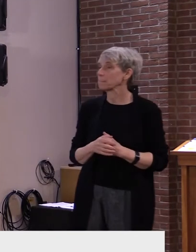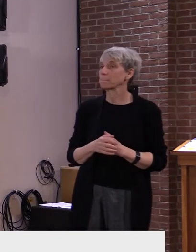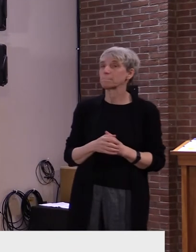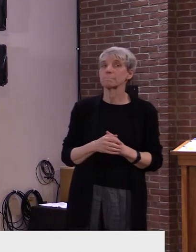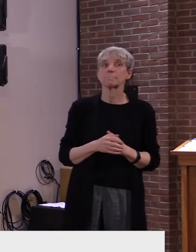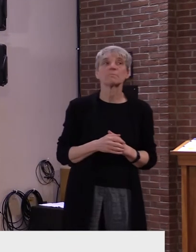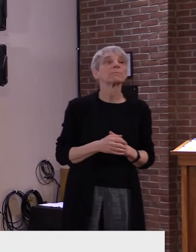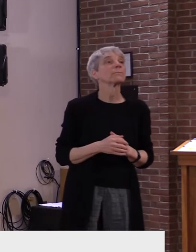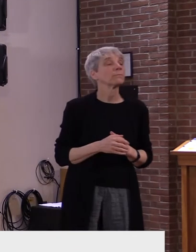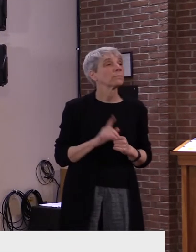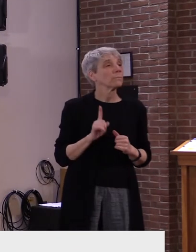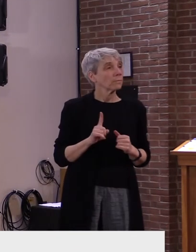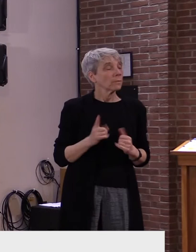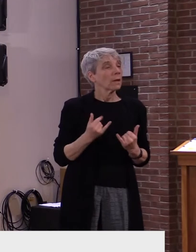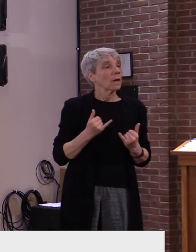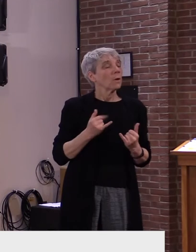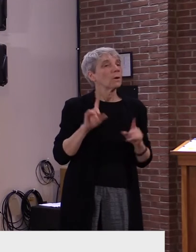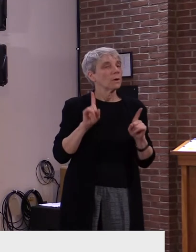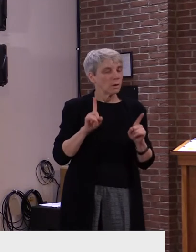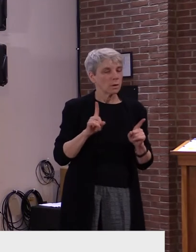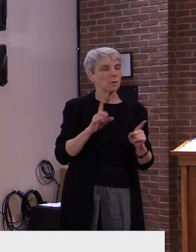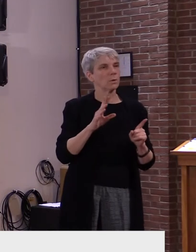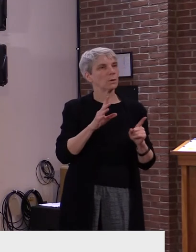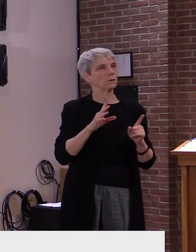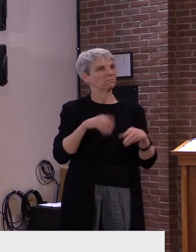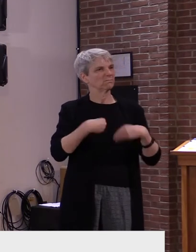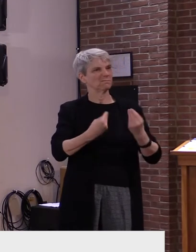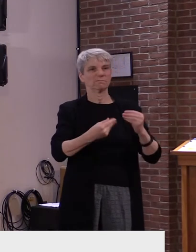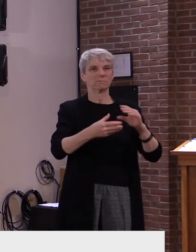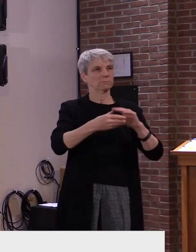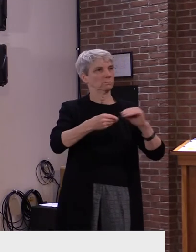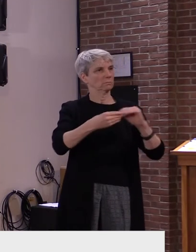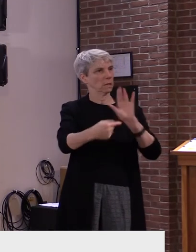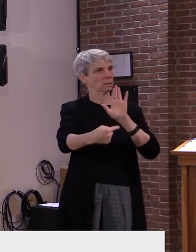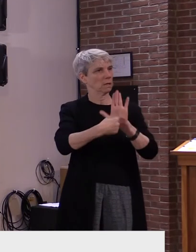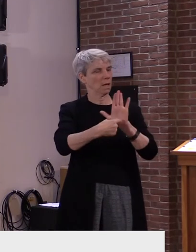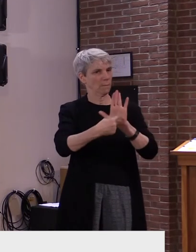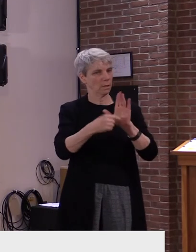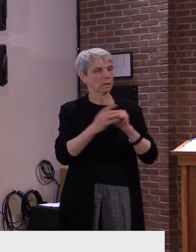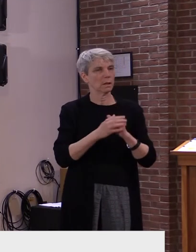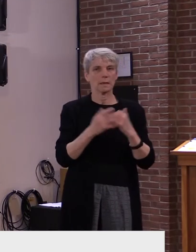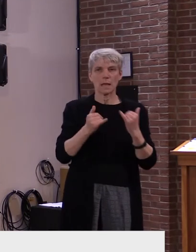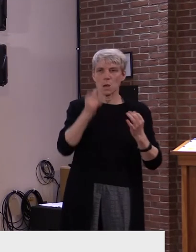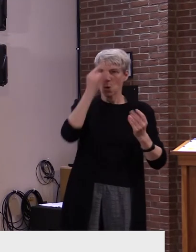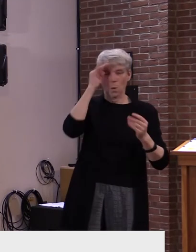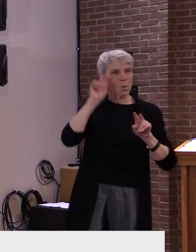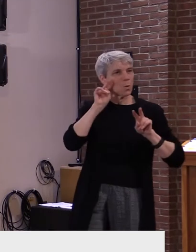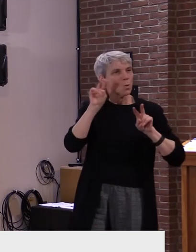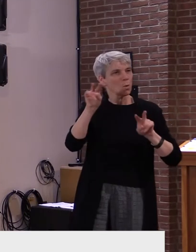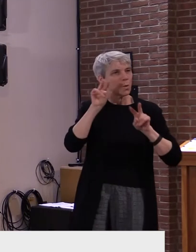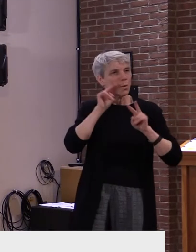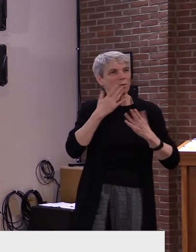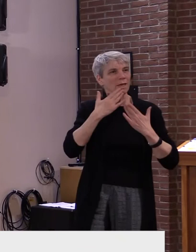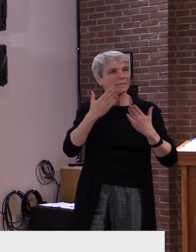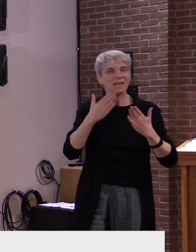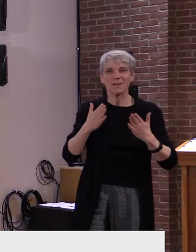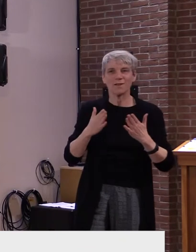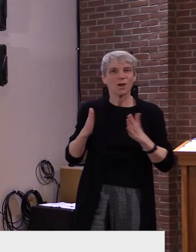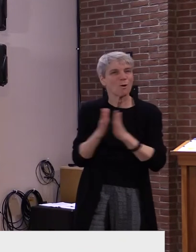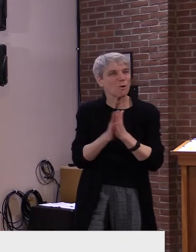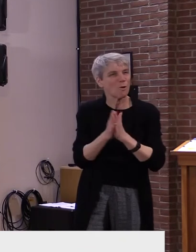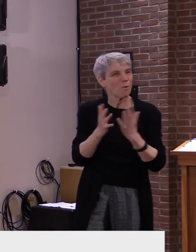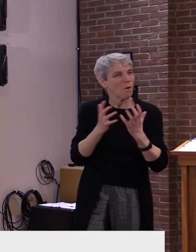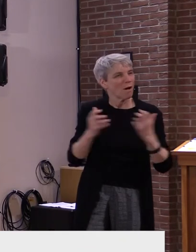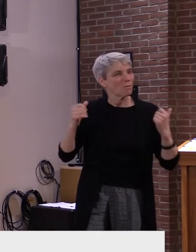pause and and just give a an analysis that i think will be helpful for vermonters as they make difficult decisions in the weeks ahead about spending time with